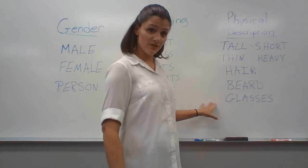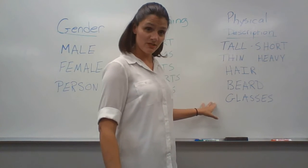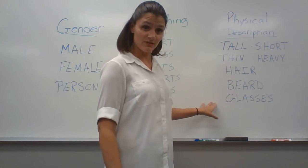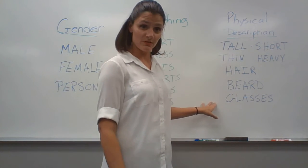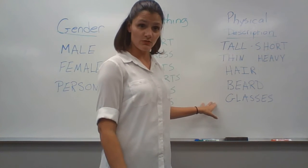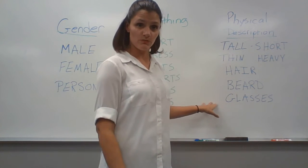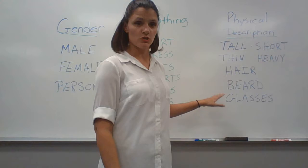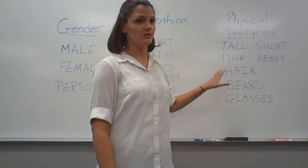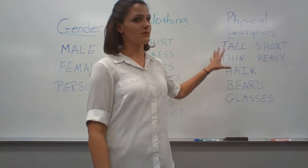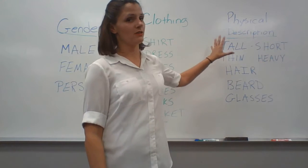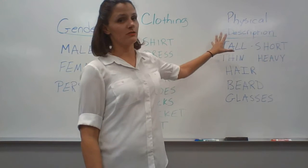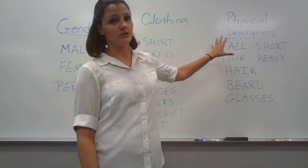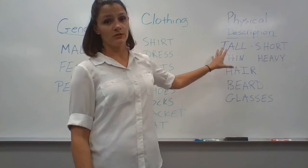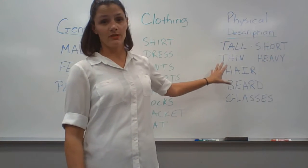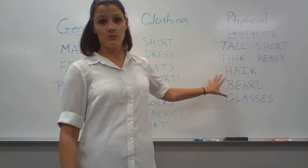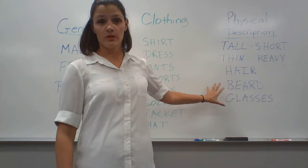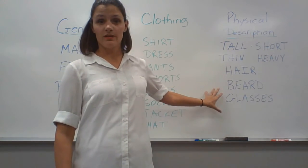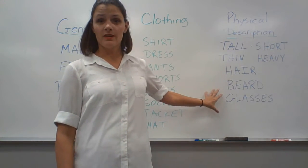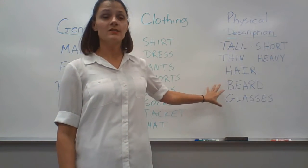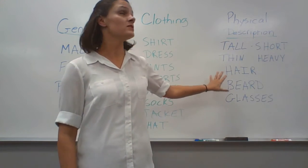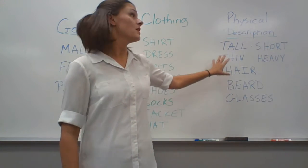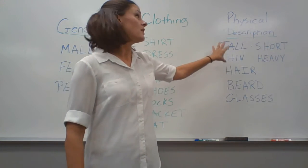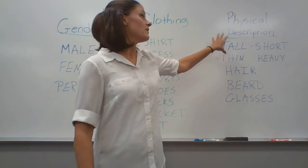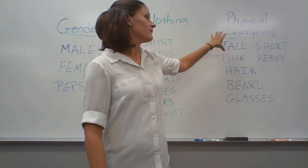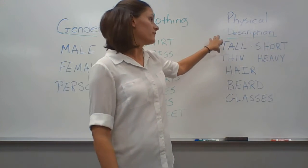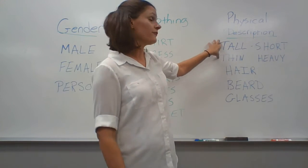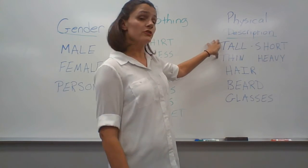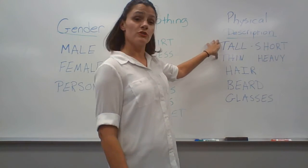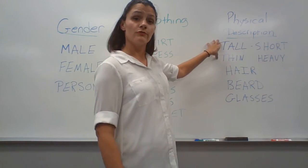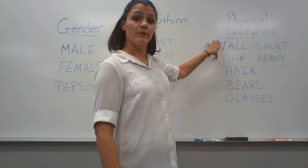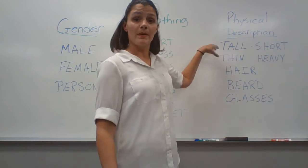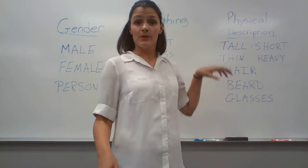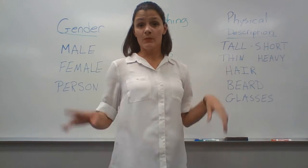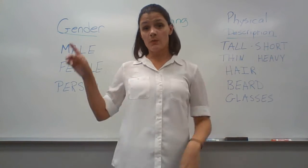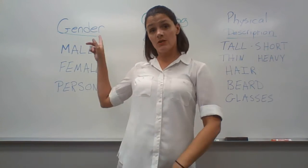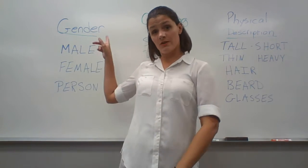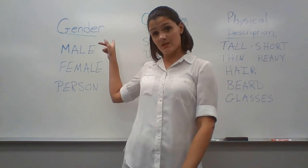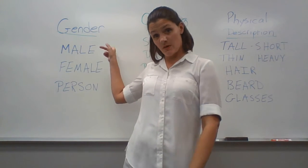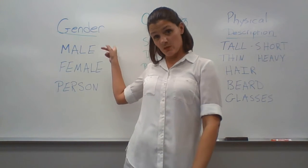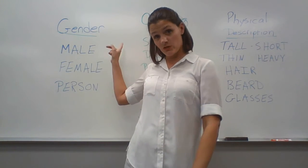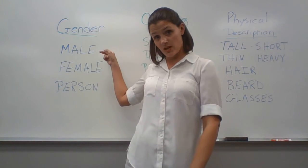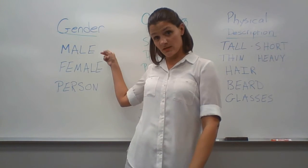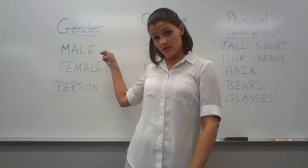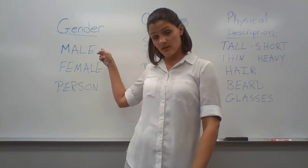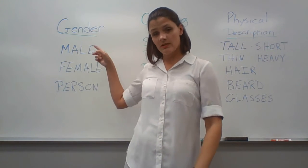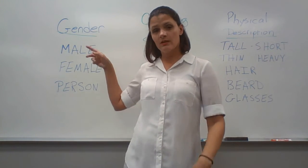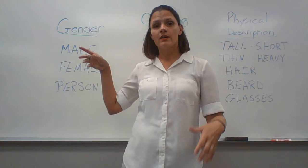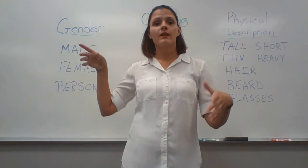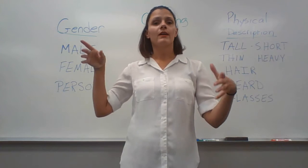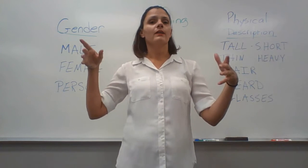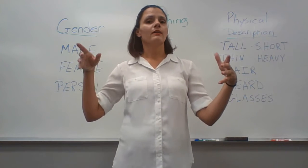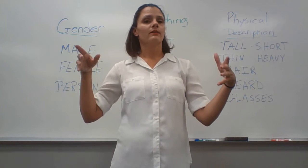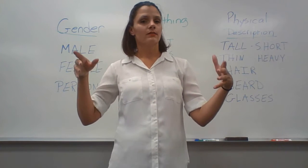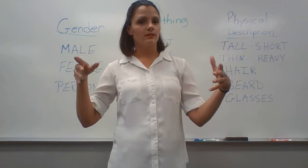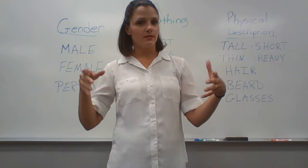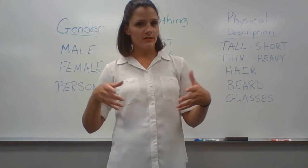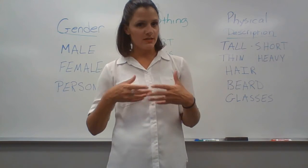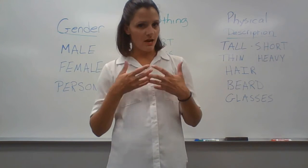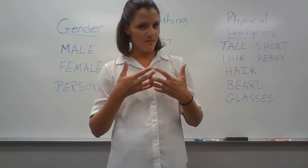Physical descriptions. There are certainly more than this. For the first two, remembering what we talked about with gender. It's not meant to